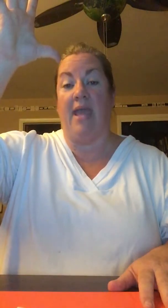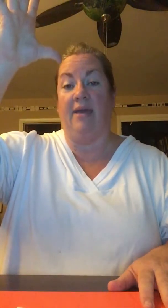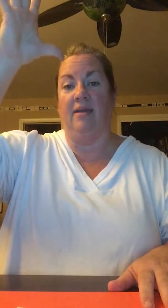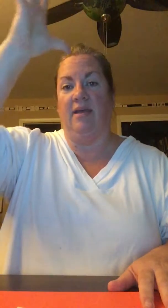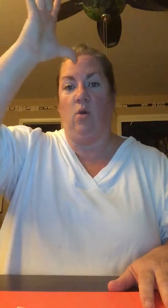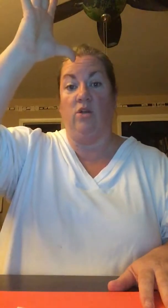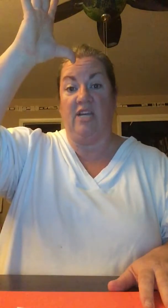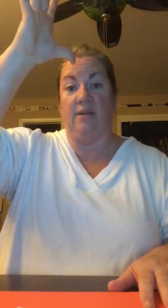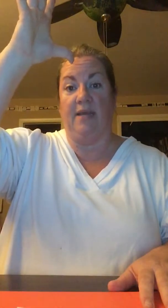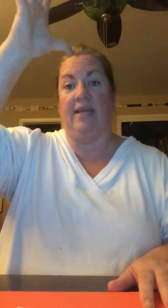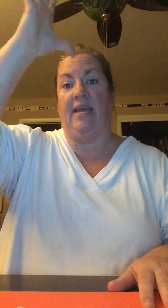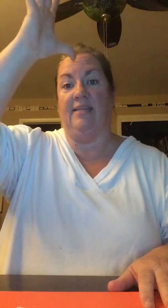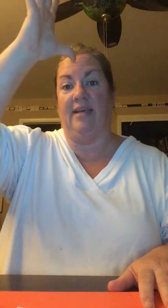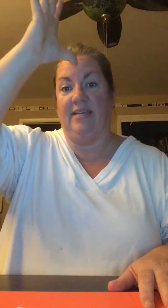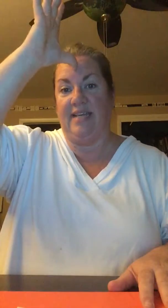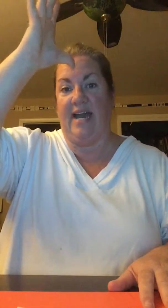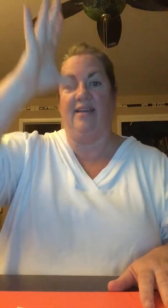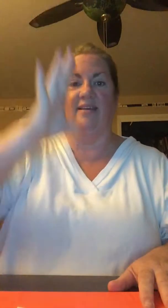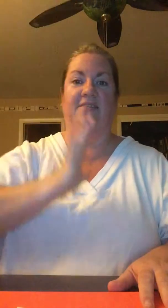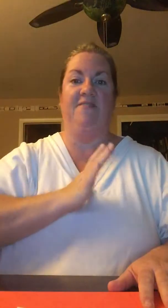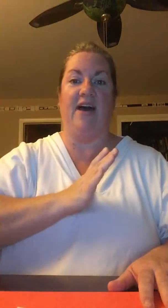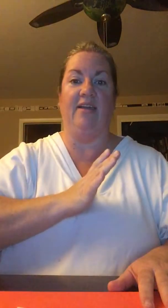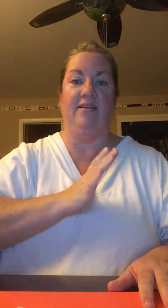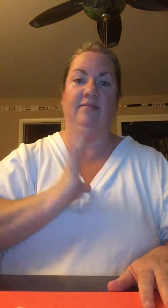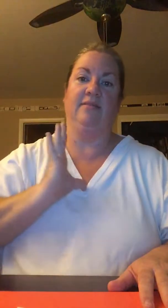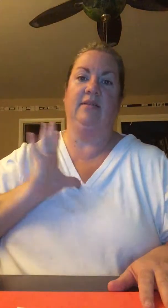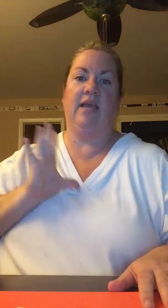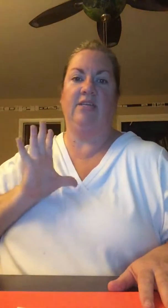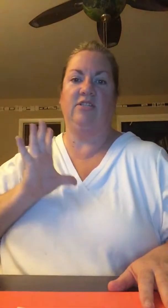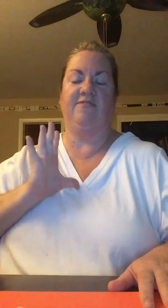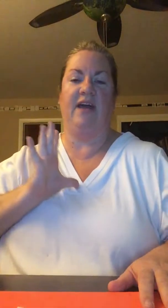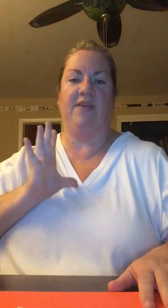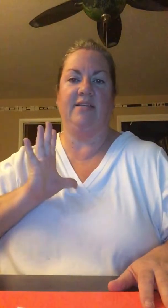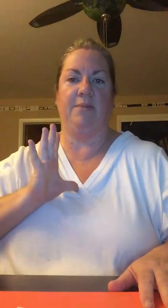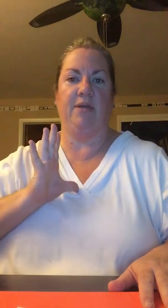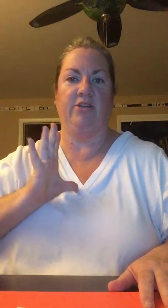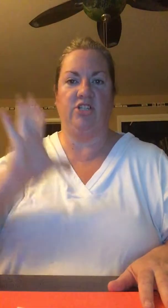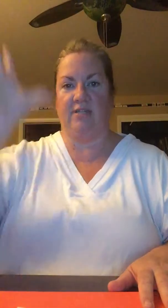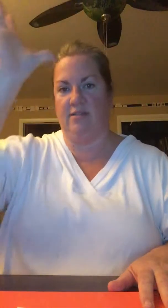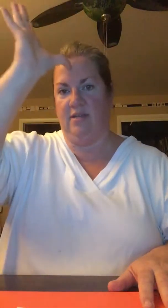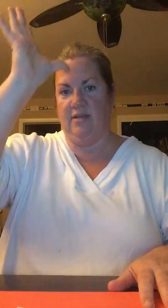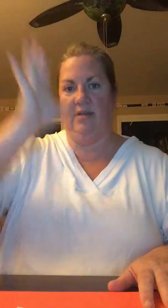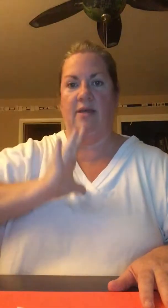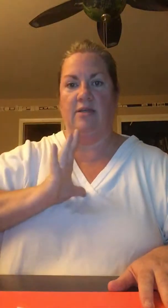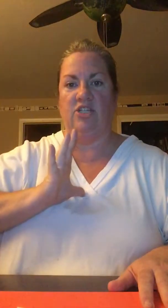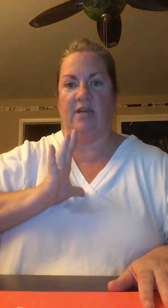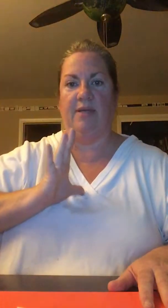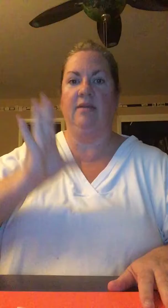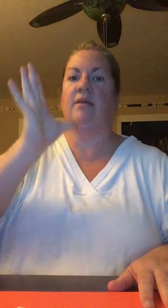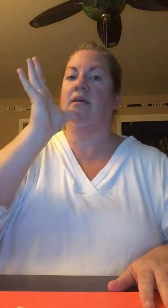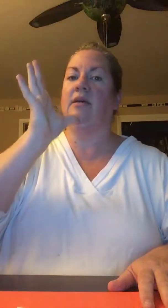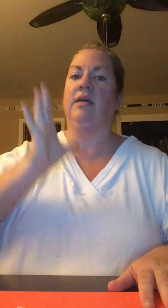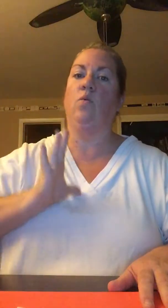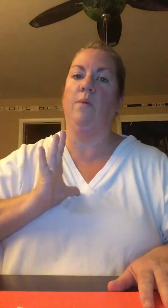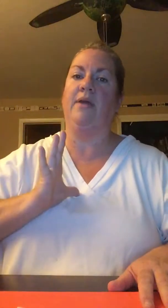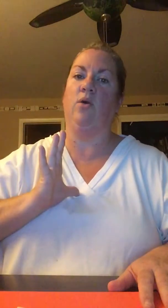man or gentleman is dad, fine. And it's just a 5 hand tapping on your chest. Gentleman, woman, or